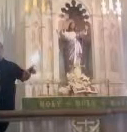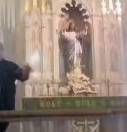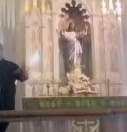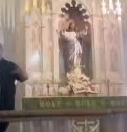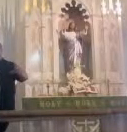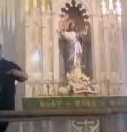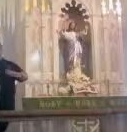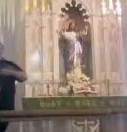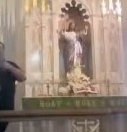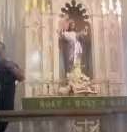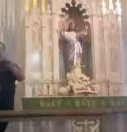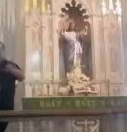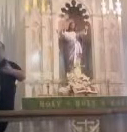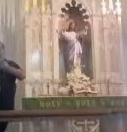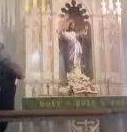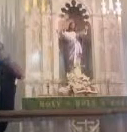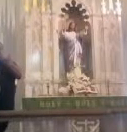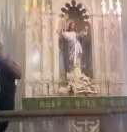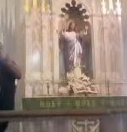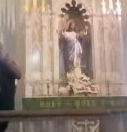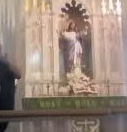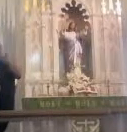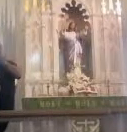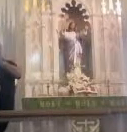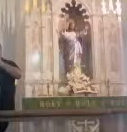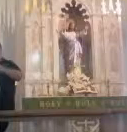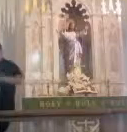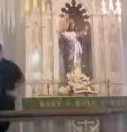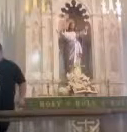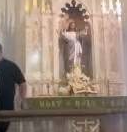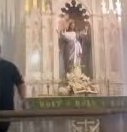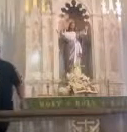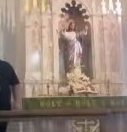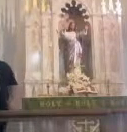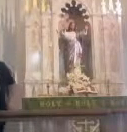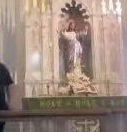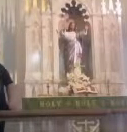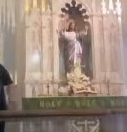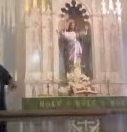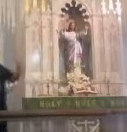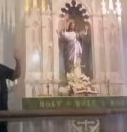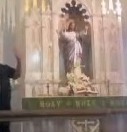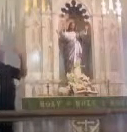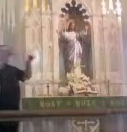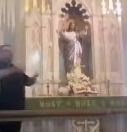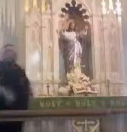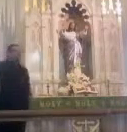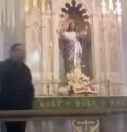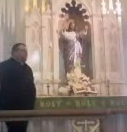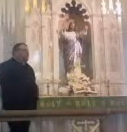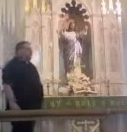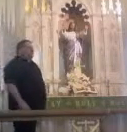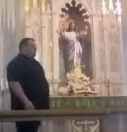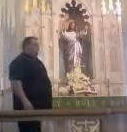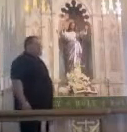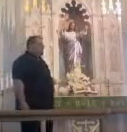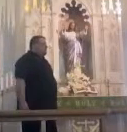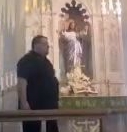all the pastors or the priests of Baal. This is all chapter 18.